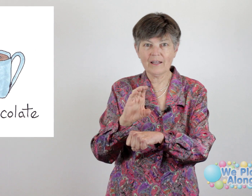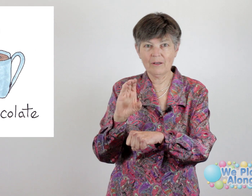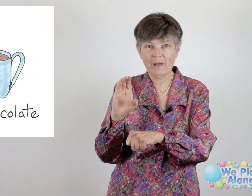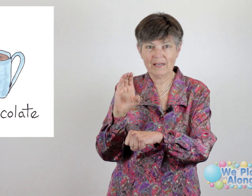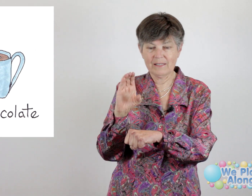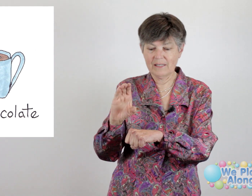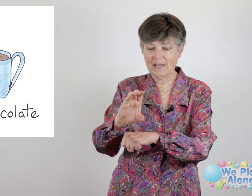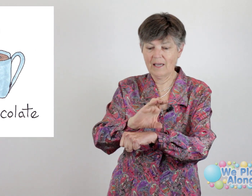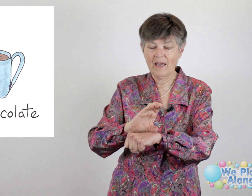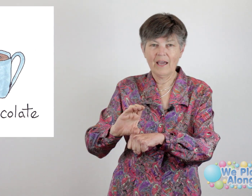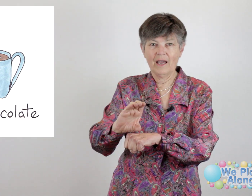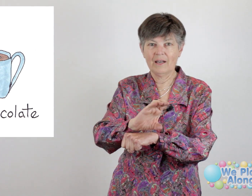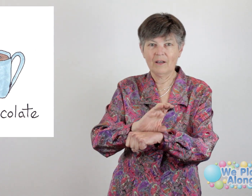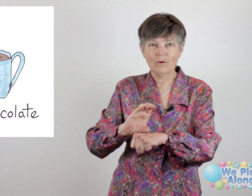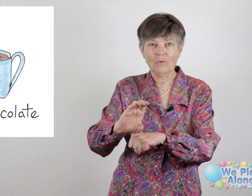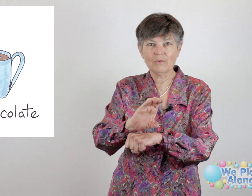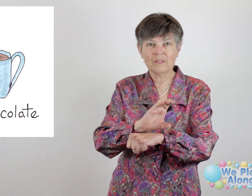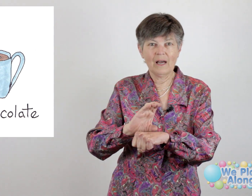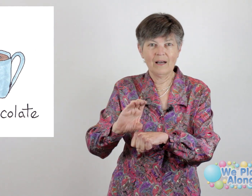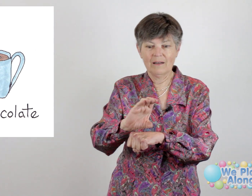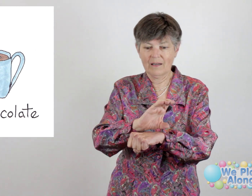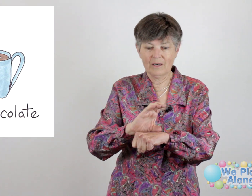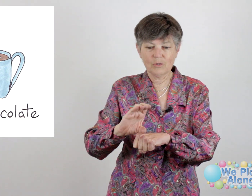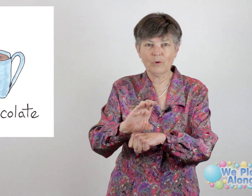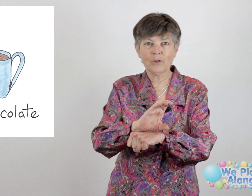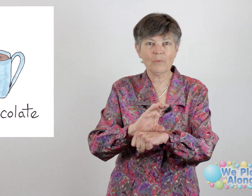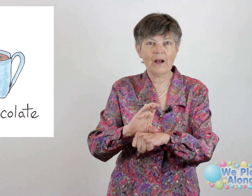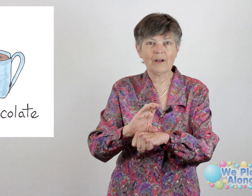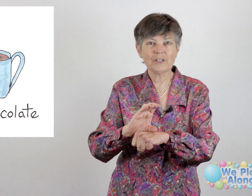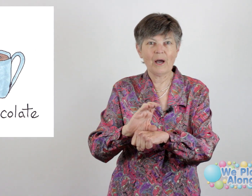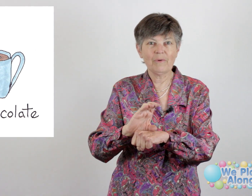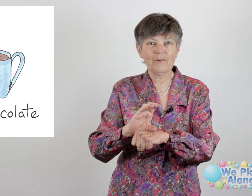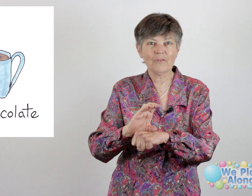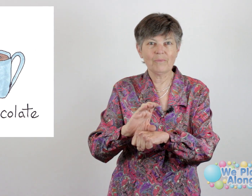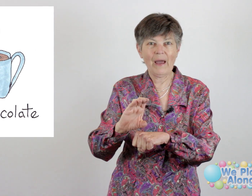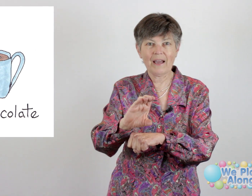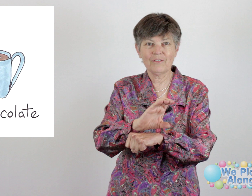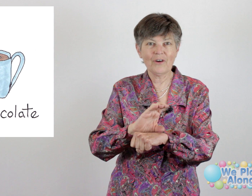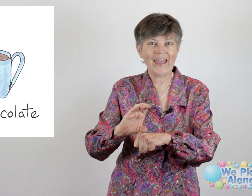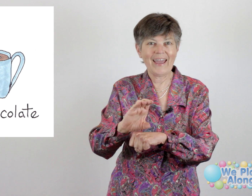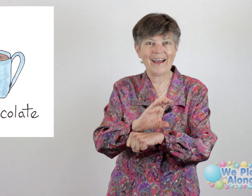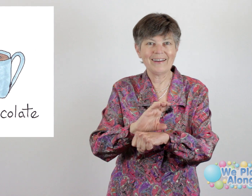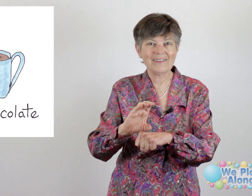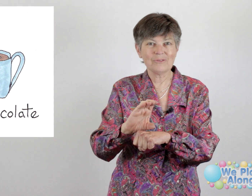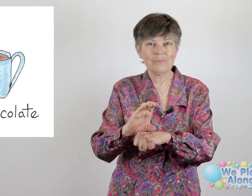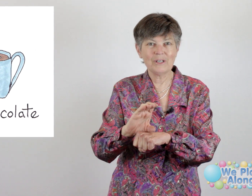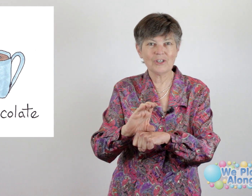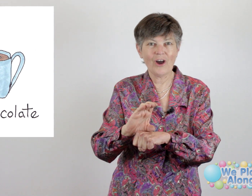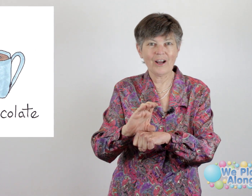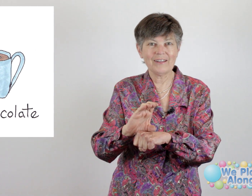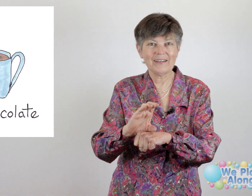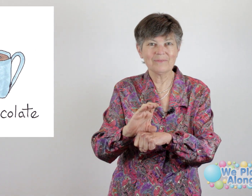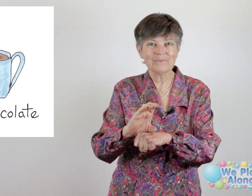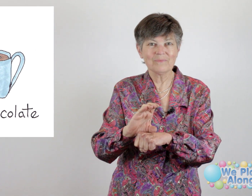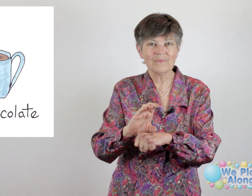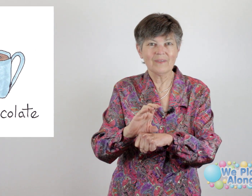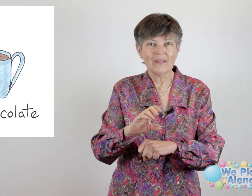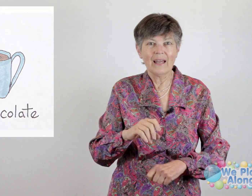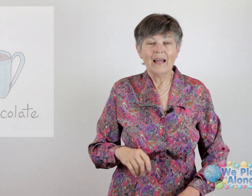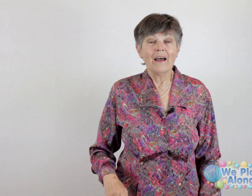you make a C and kind of swirl it around on top of your back of your hand. This would be chocolate. Now